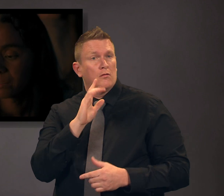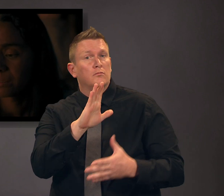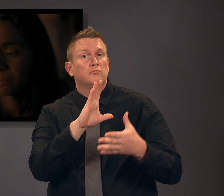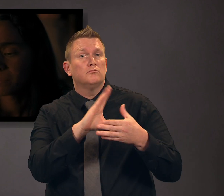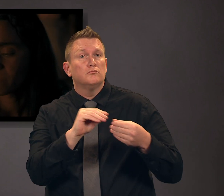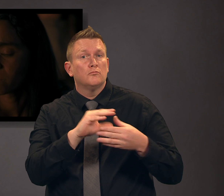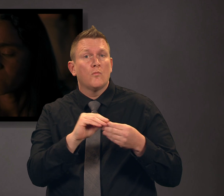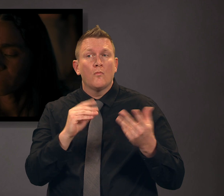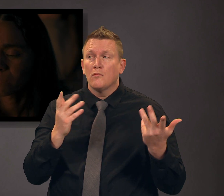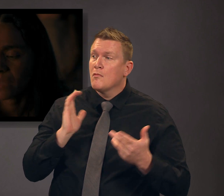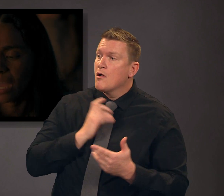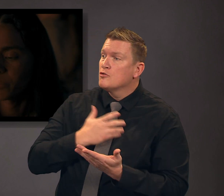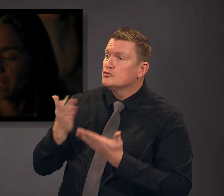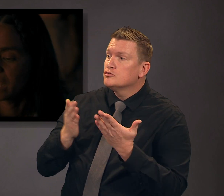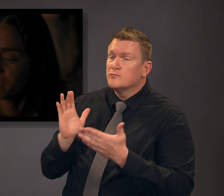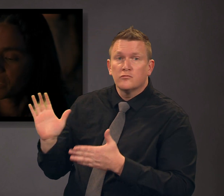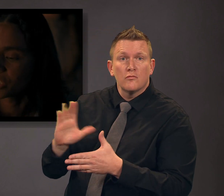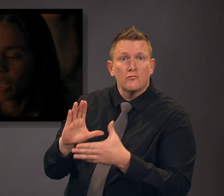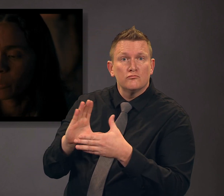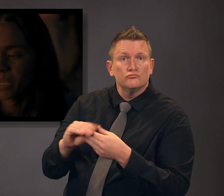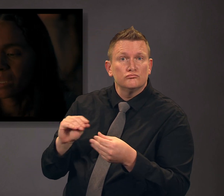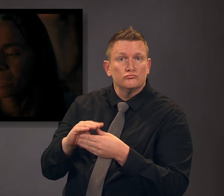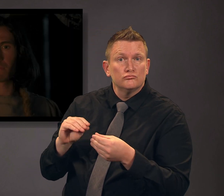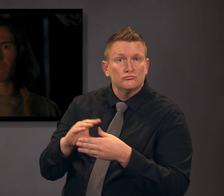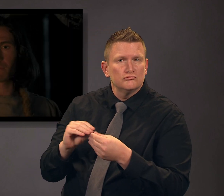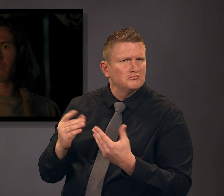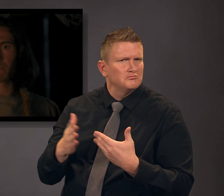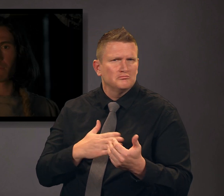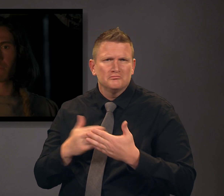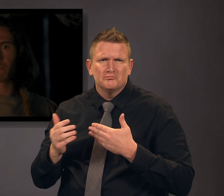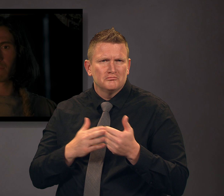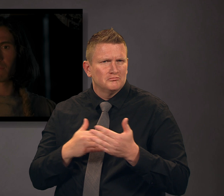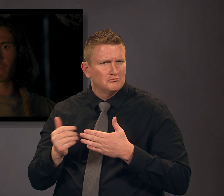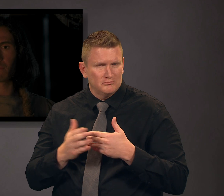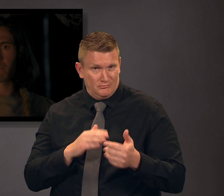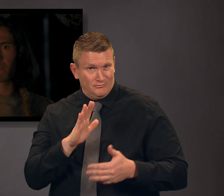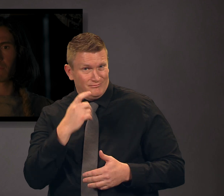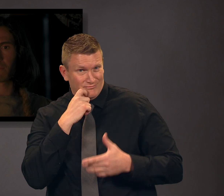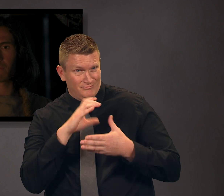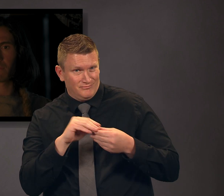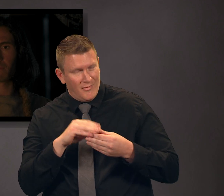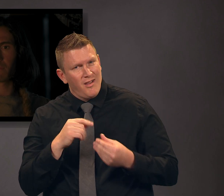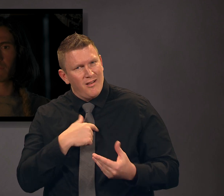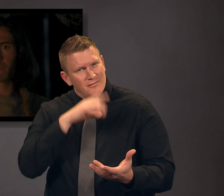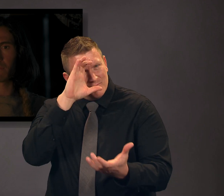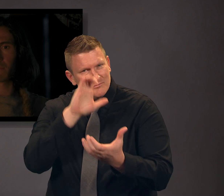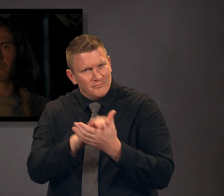Nevertheless, I believe it shall be according as thou hast said.